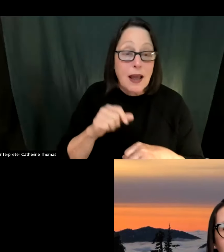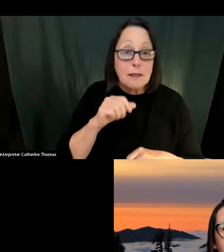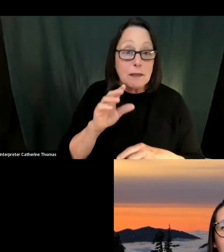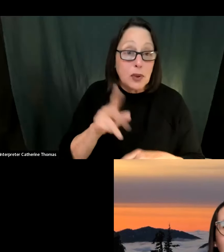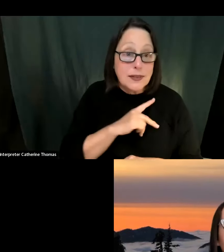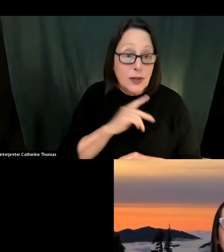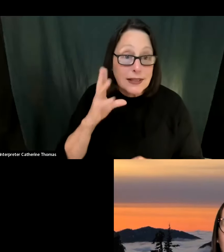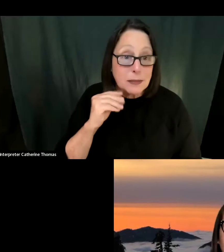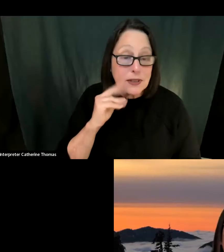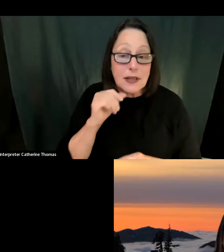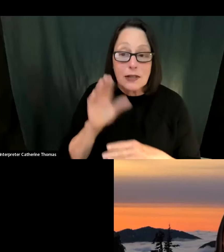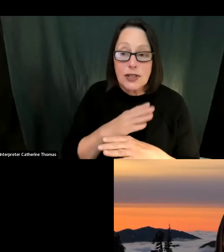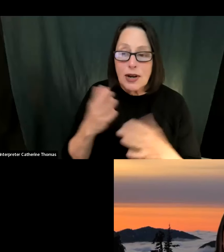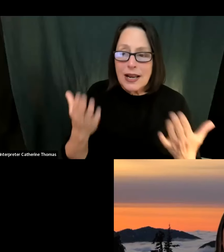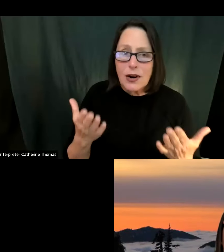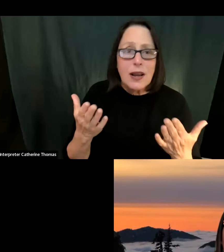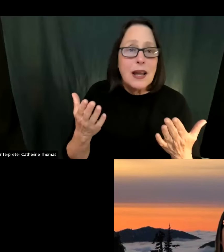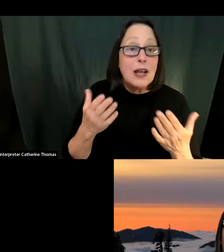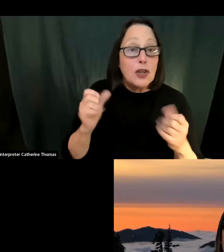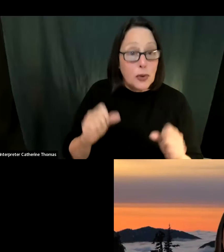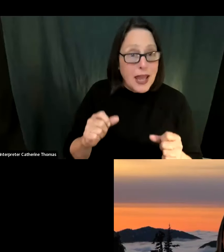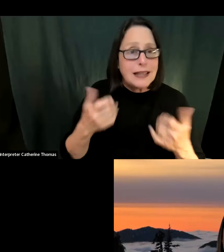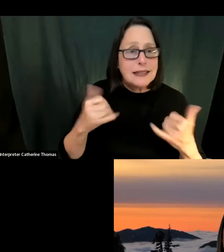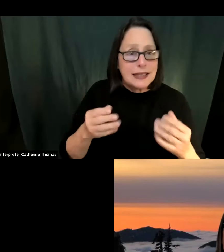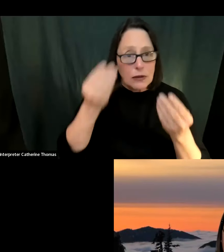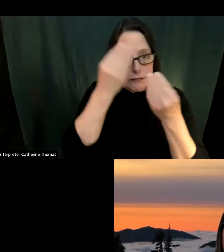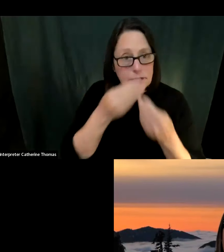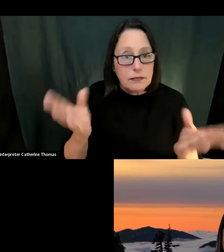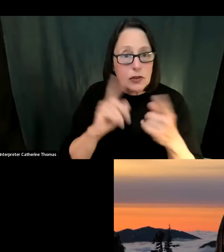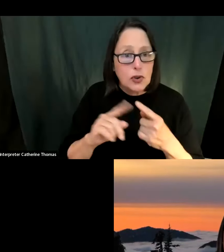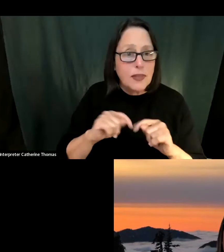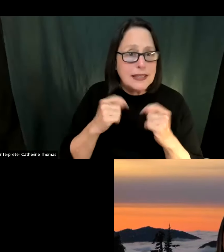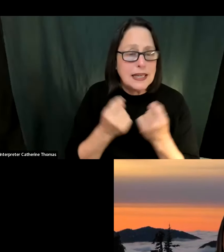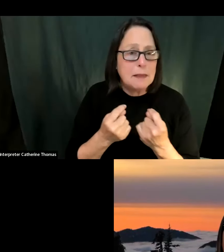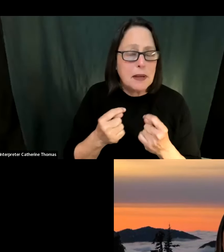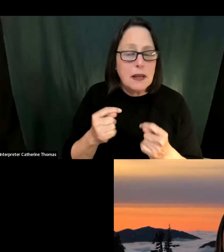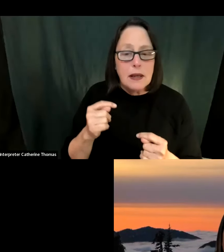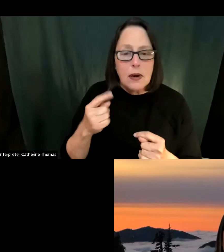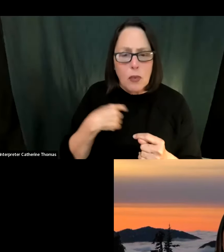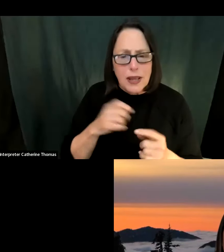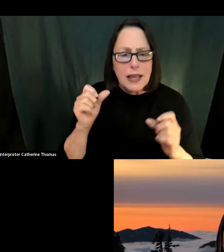experiences here, pass them on to our team. We are here to help to figure out and